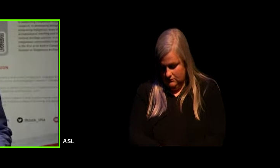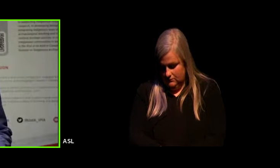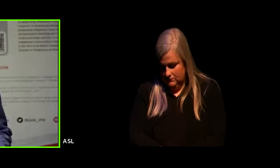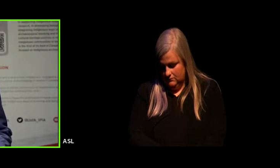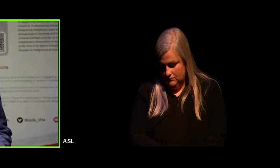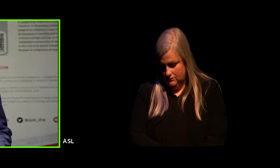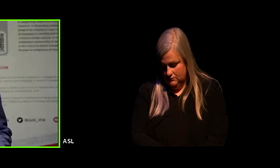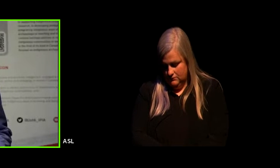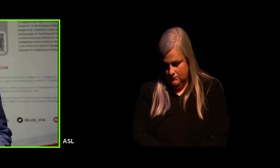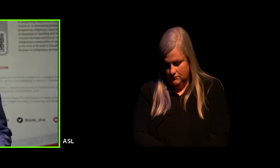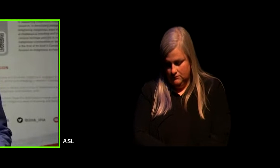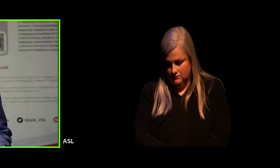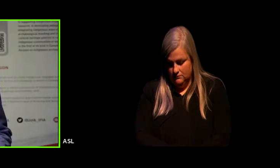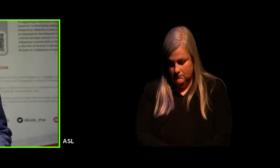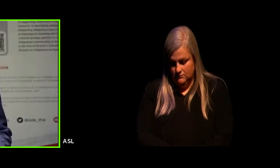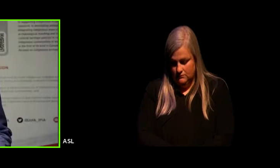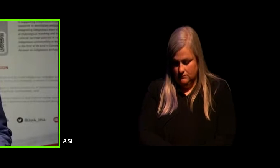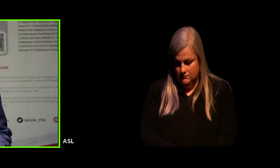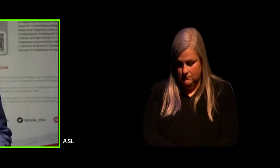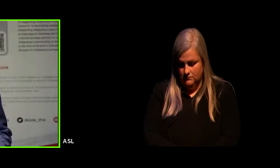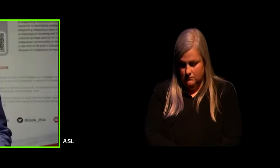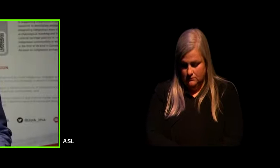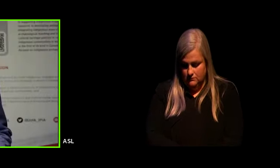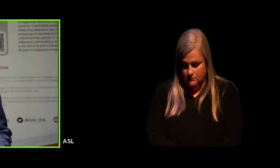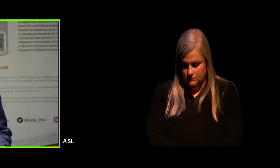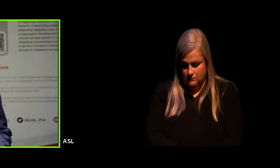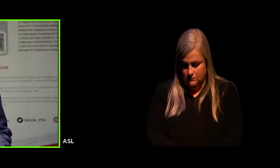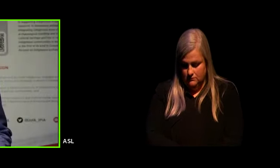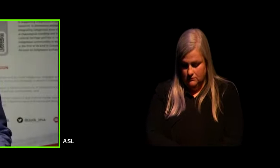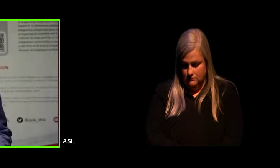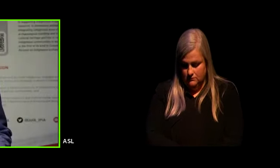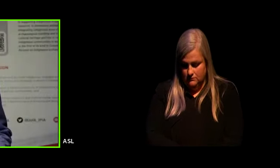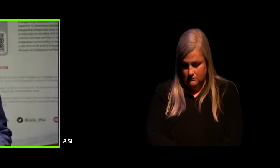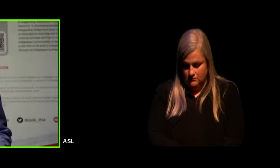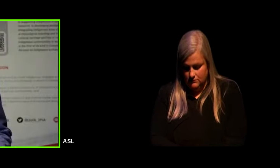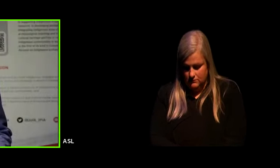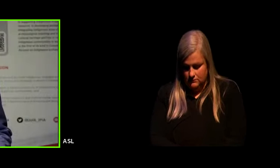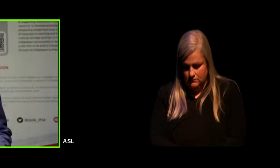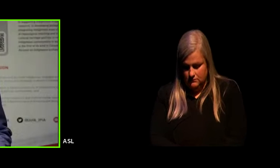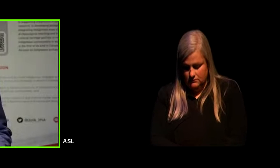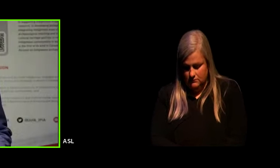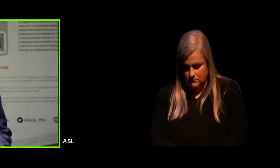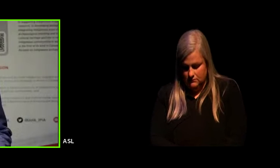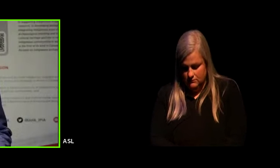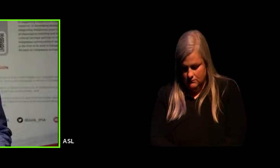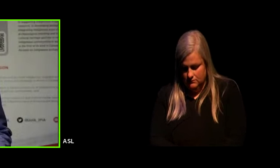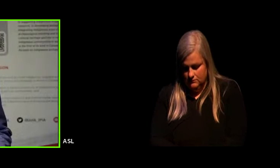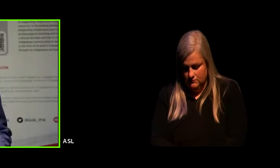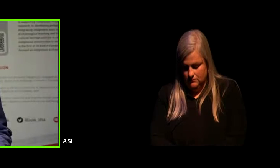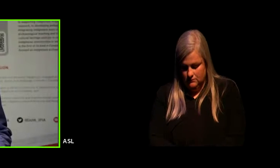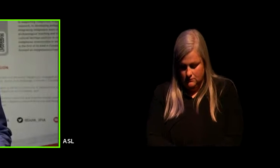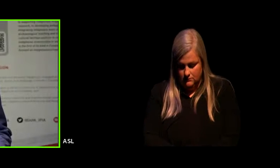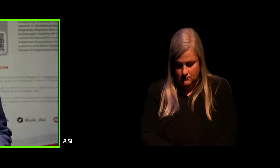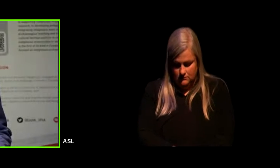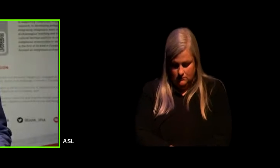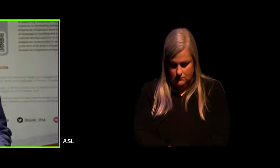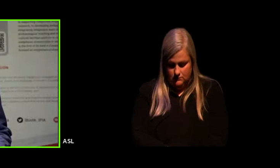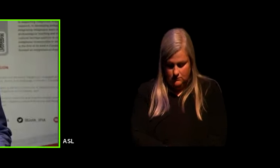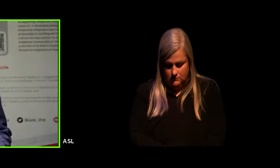Timiu muhtiyak, timiu masoyak, timiu matsiak. Mina uma